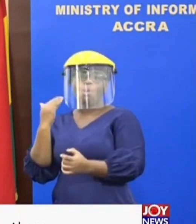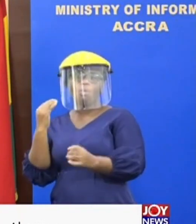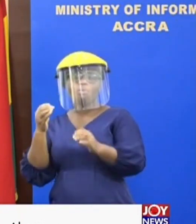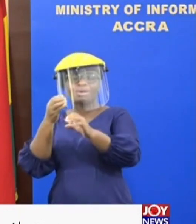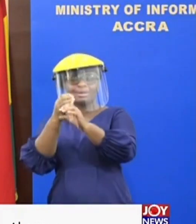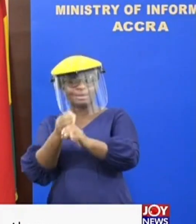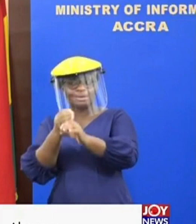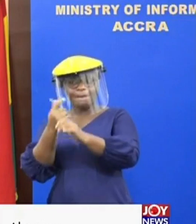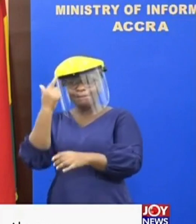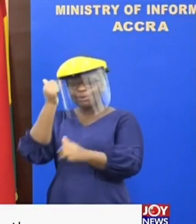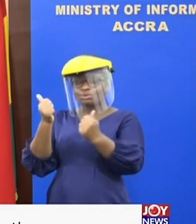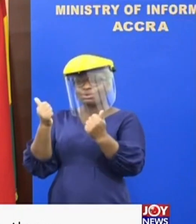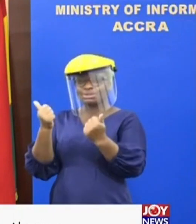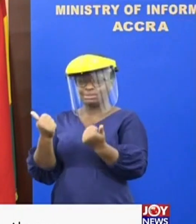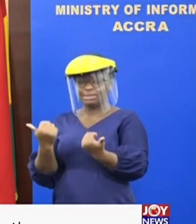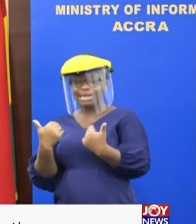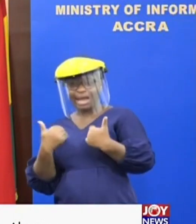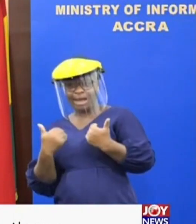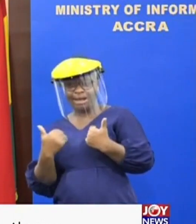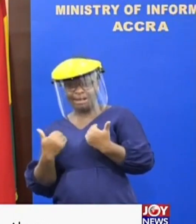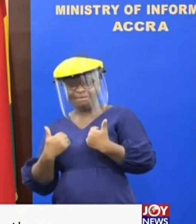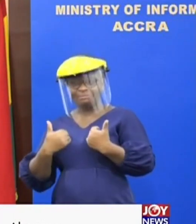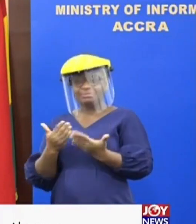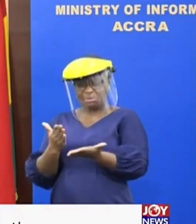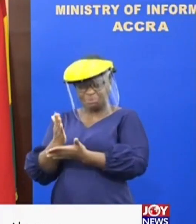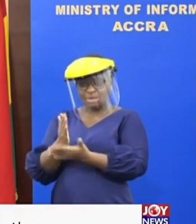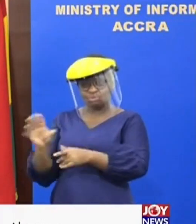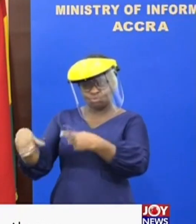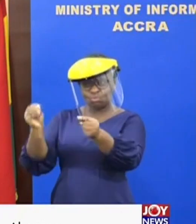because they met the criteria. They didn't have